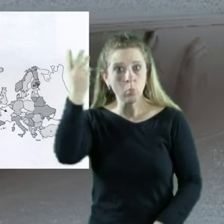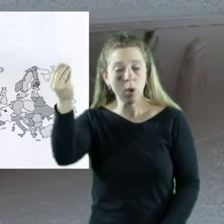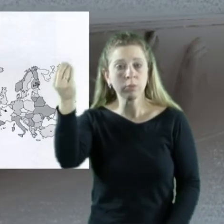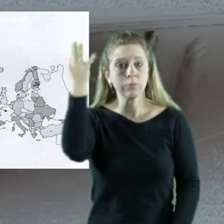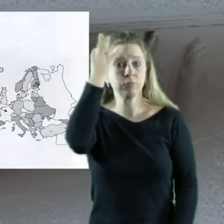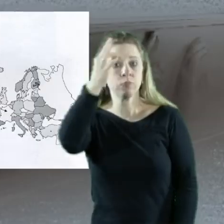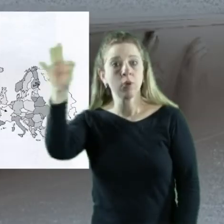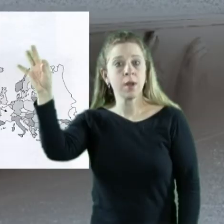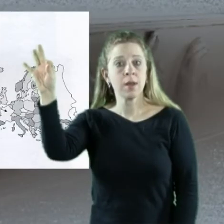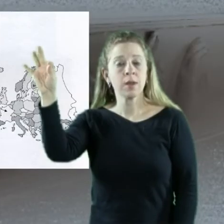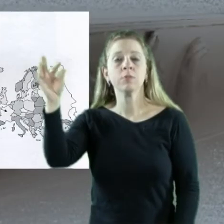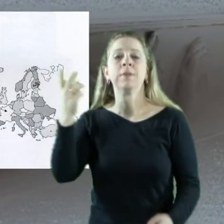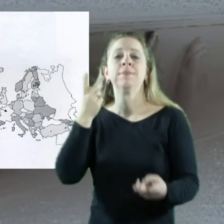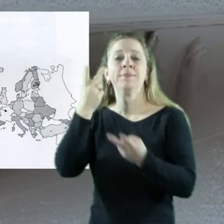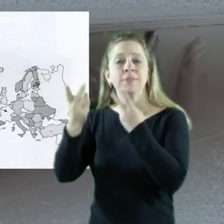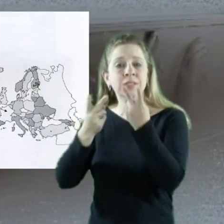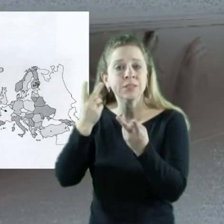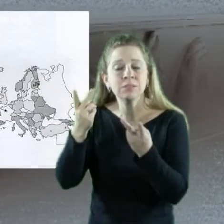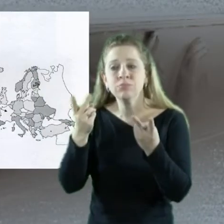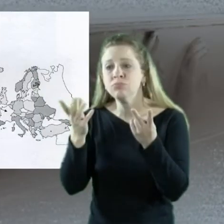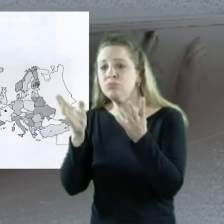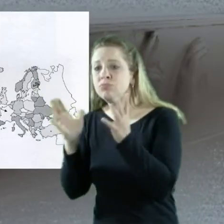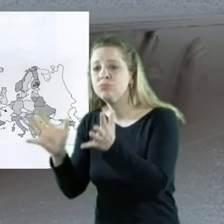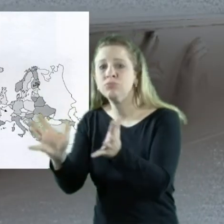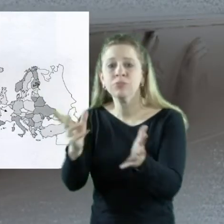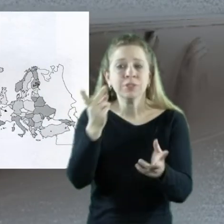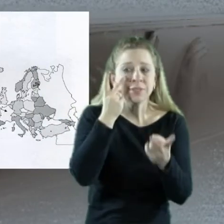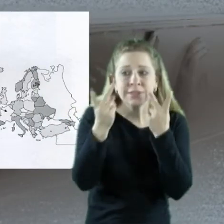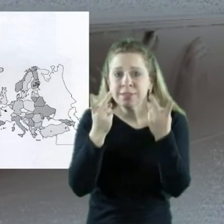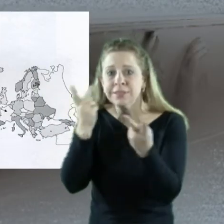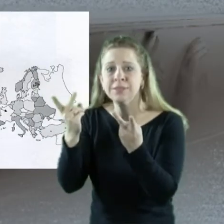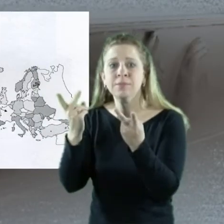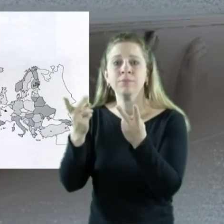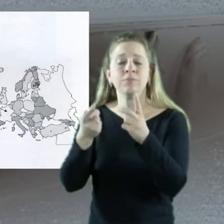Did you know? In 1820, Clerc